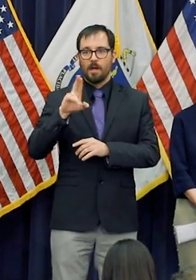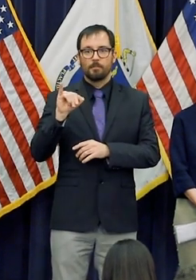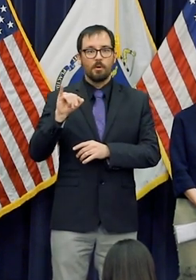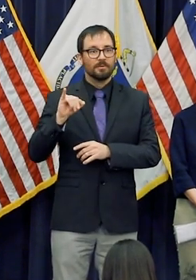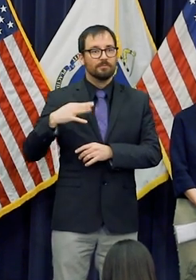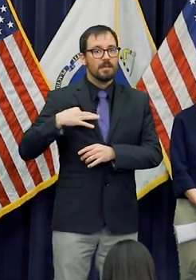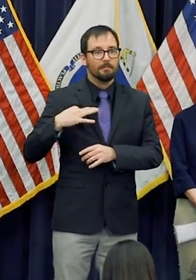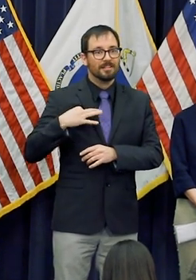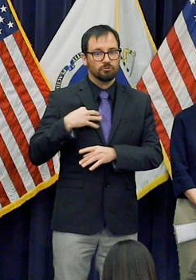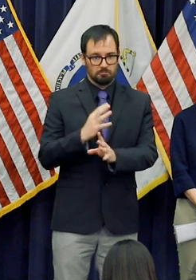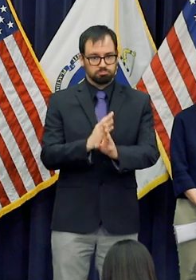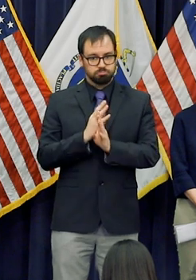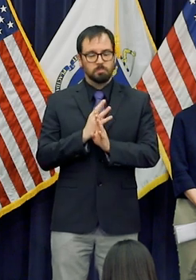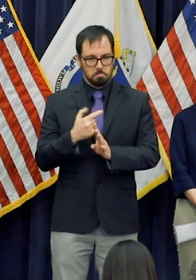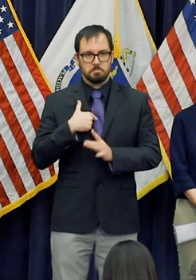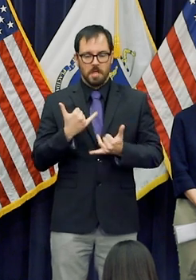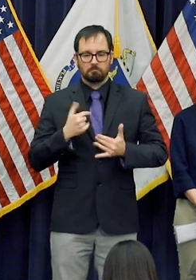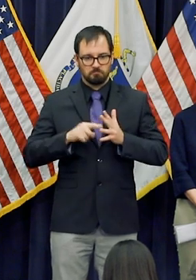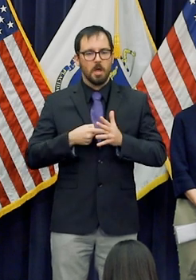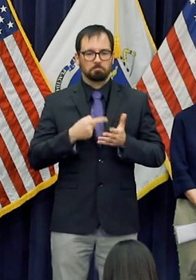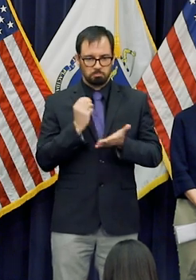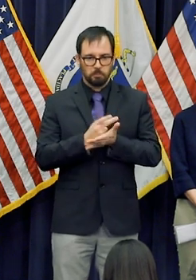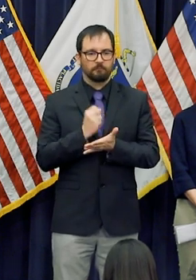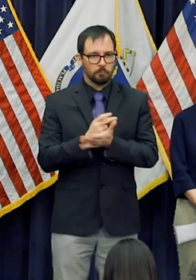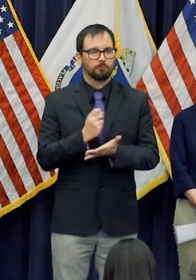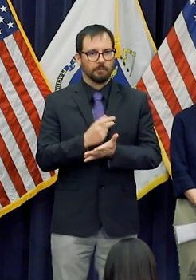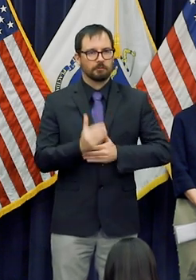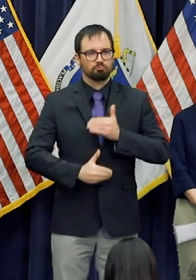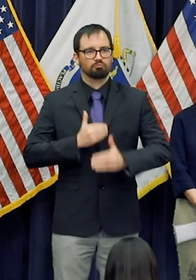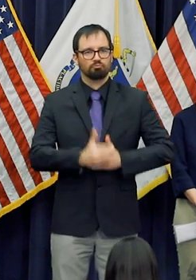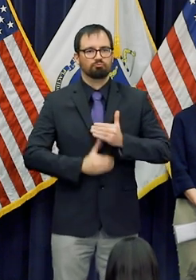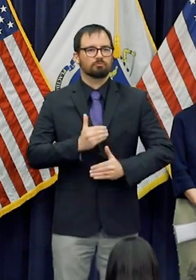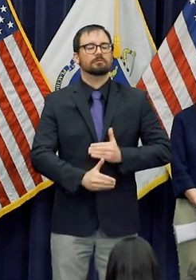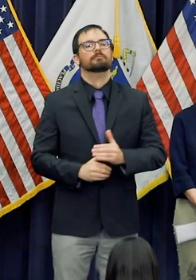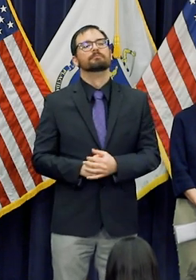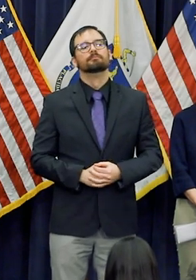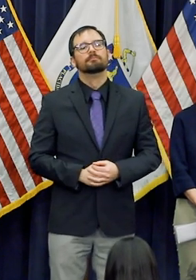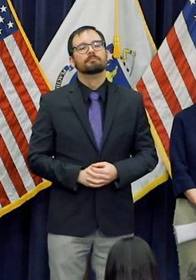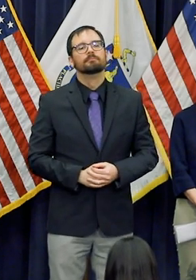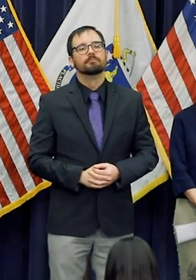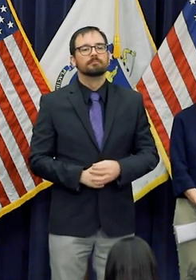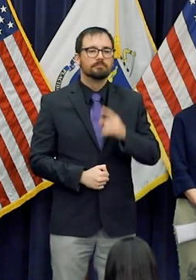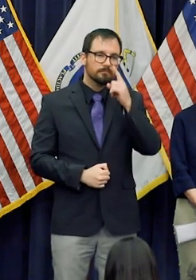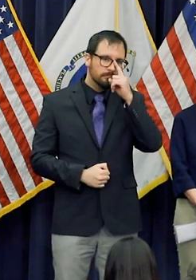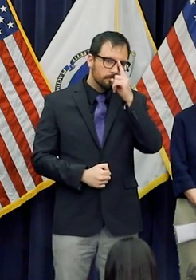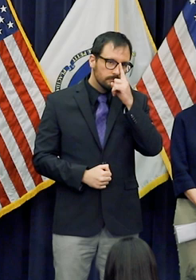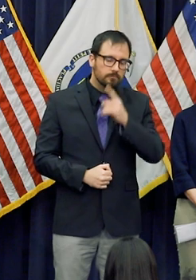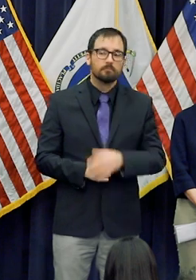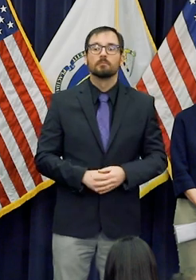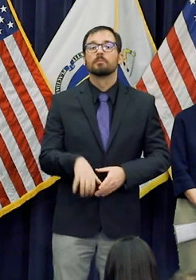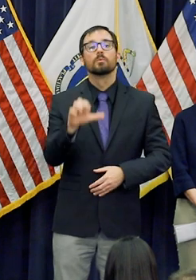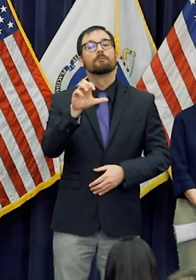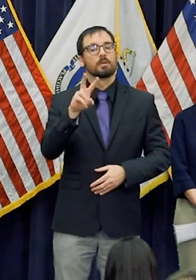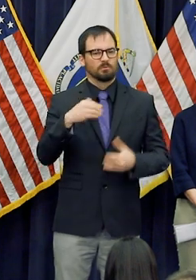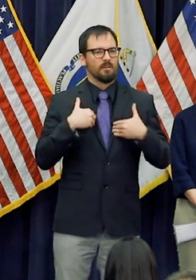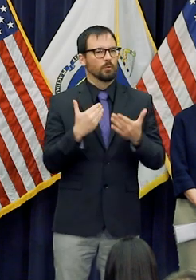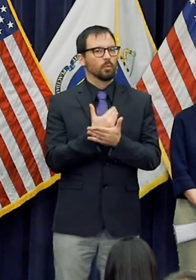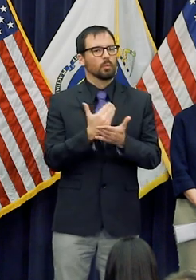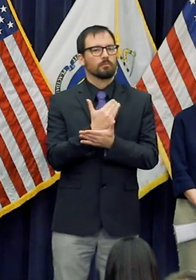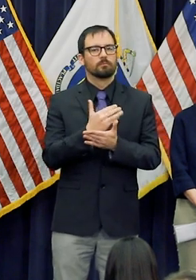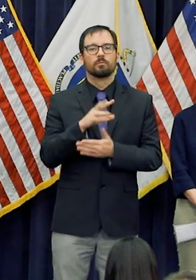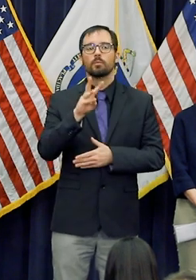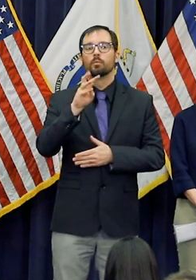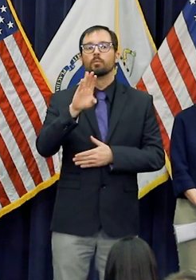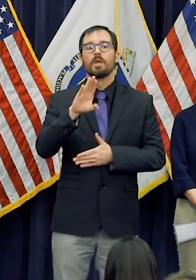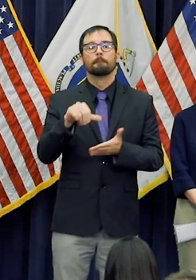new COVID-19 workforce webpage that includes the latest guidance for employee qualifications and additional information.